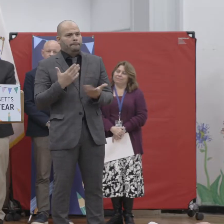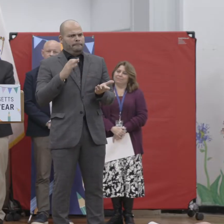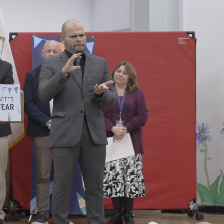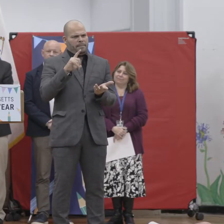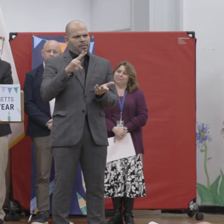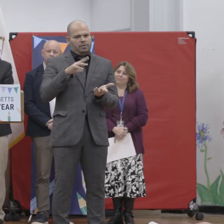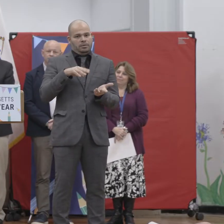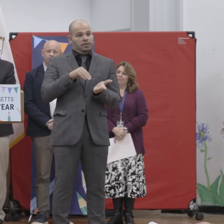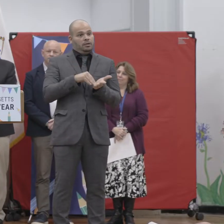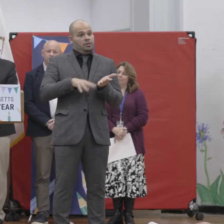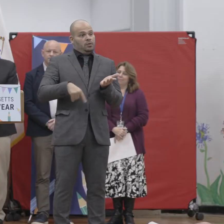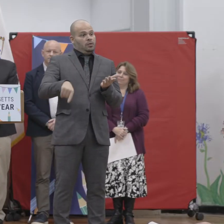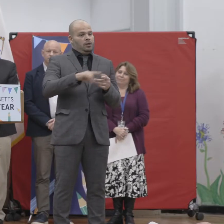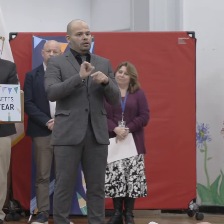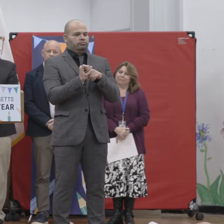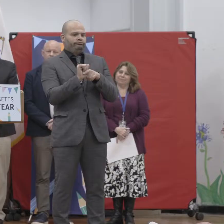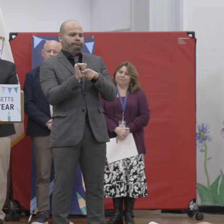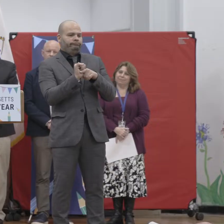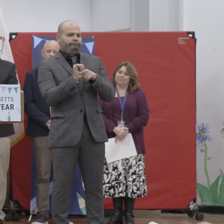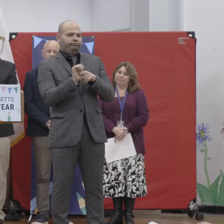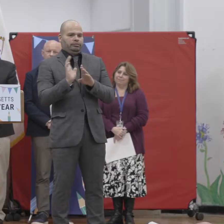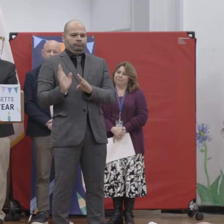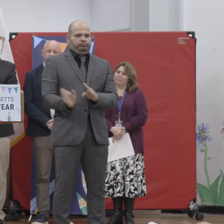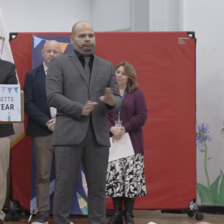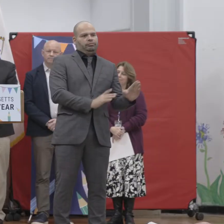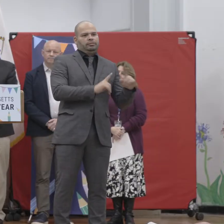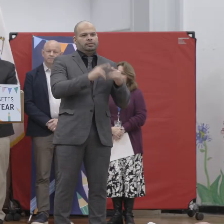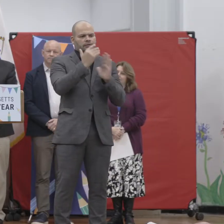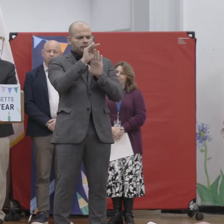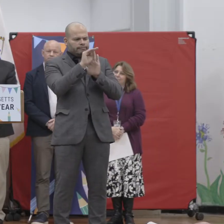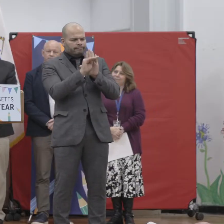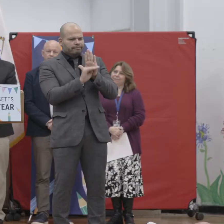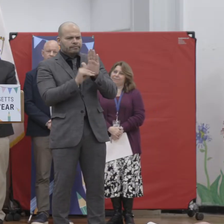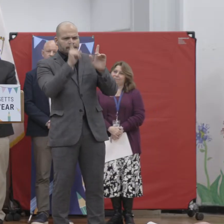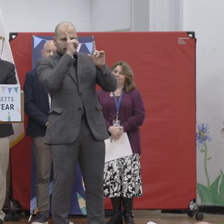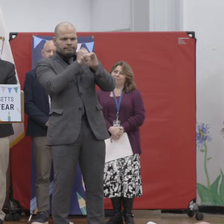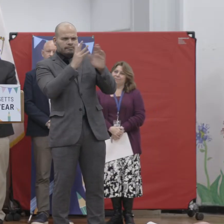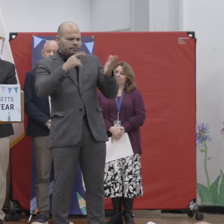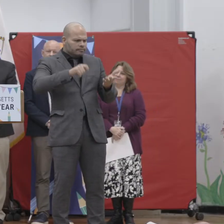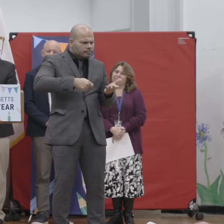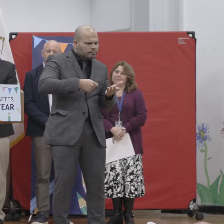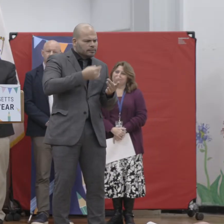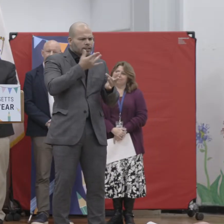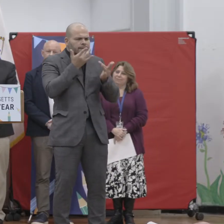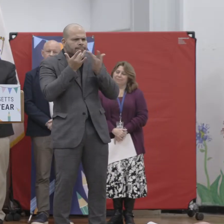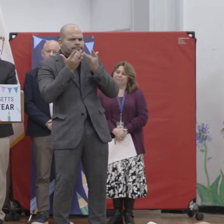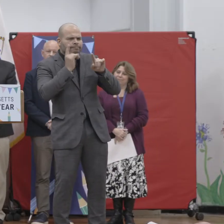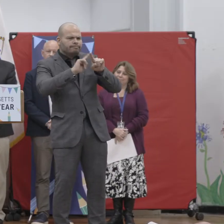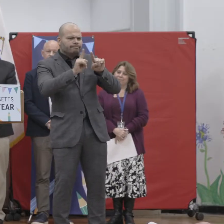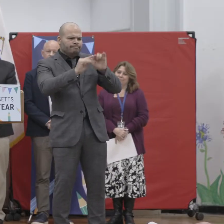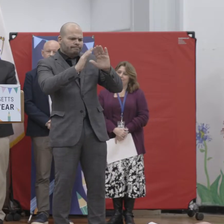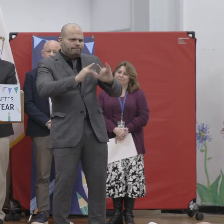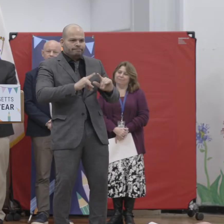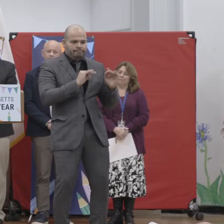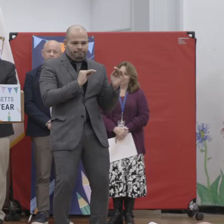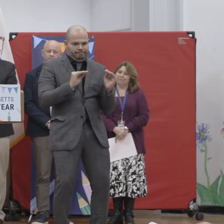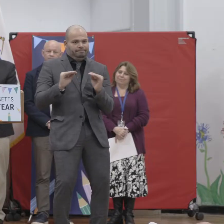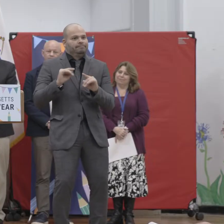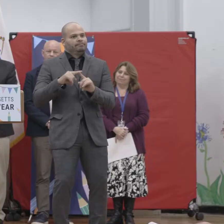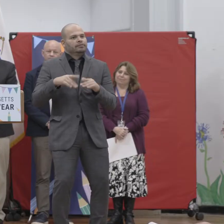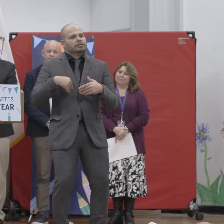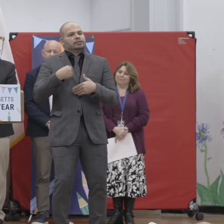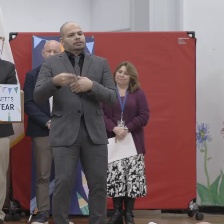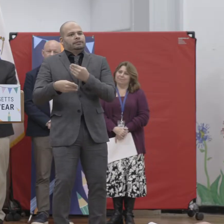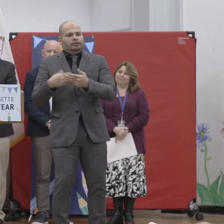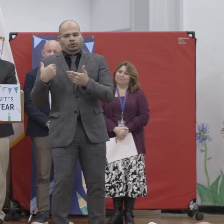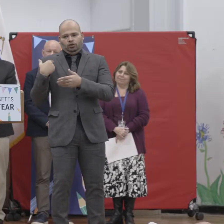prep, learning the recipes, and taking the lead teaching other students in other grades and classes, or getting out